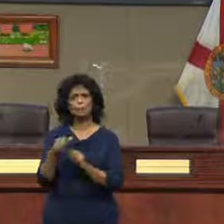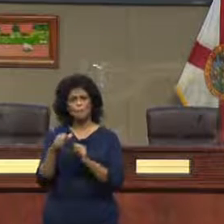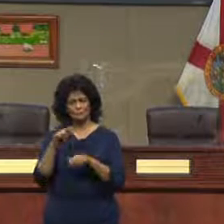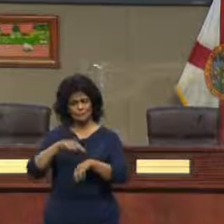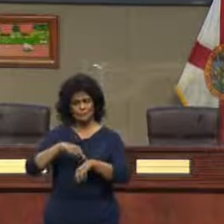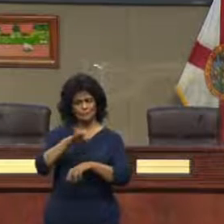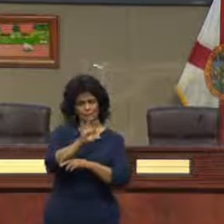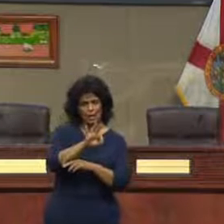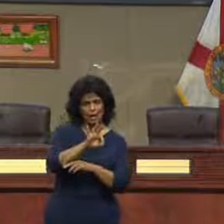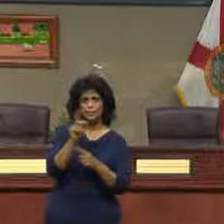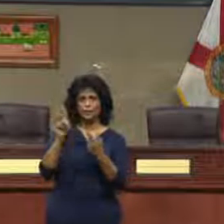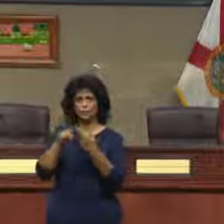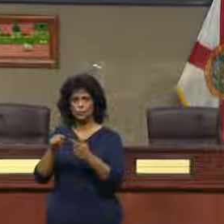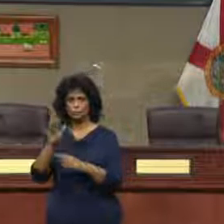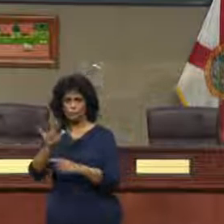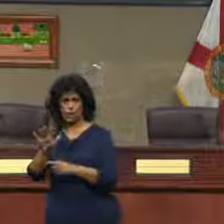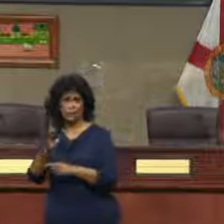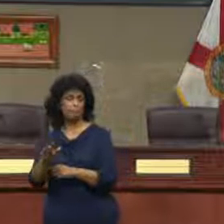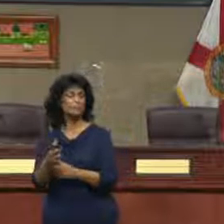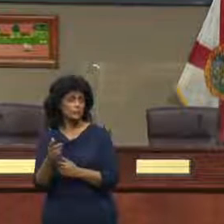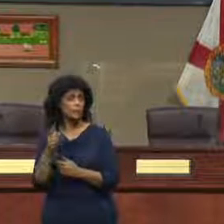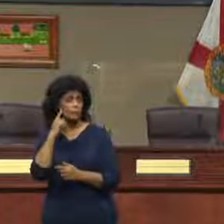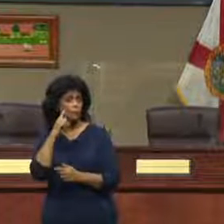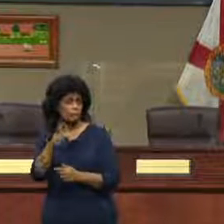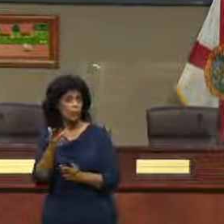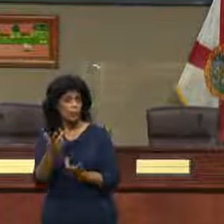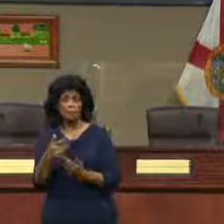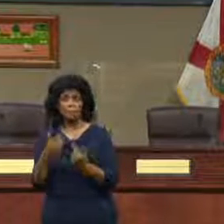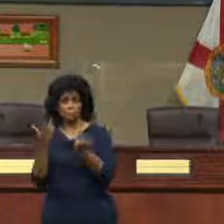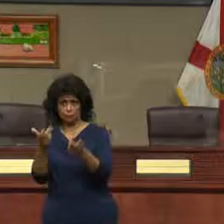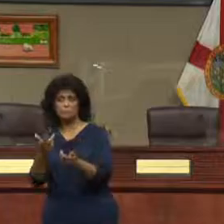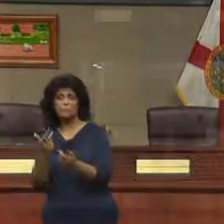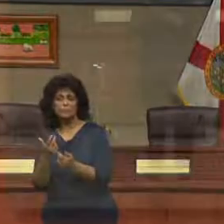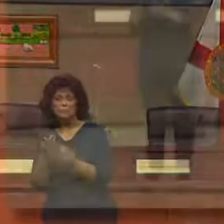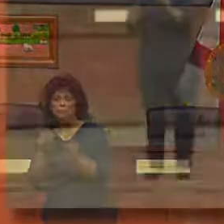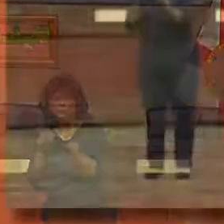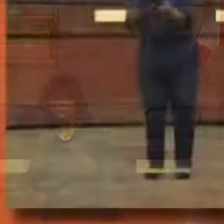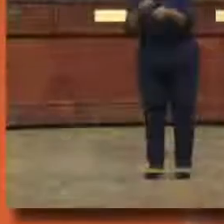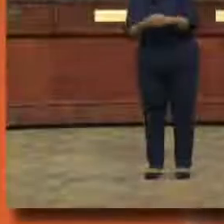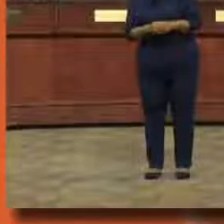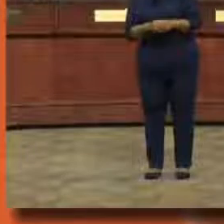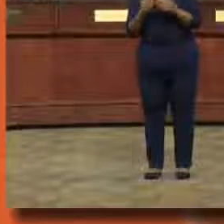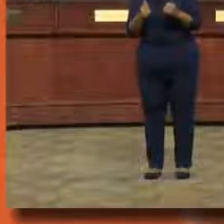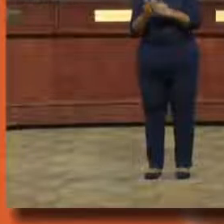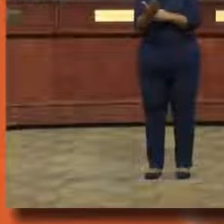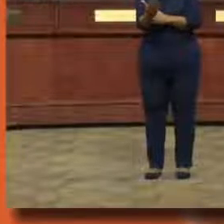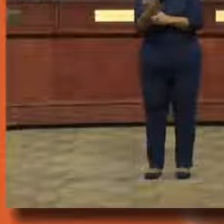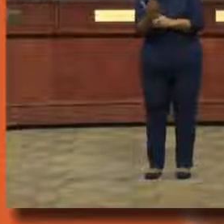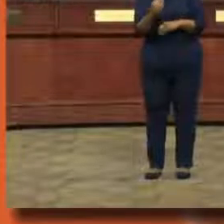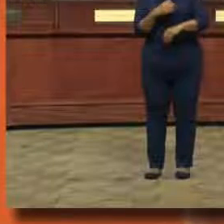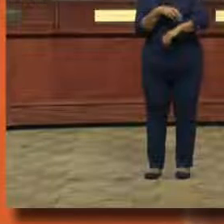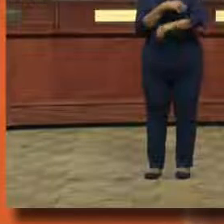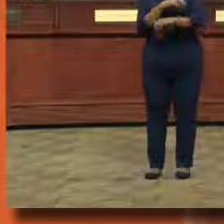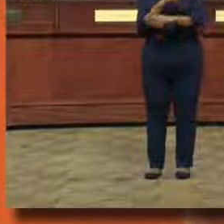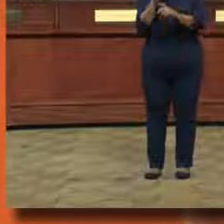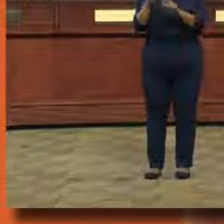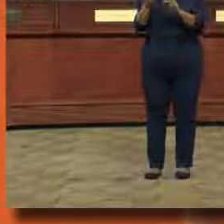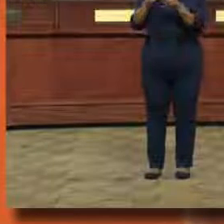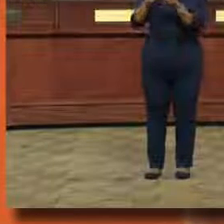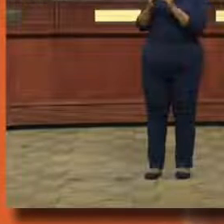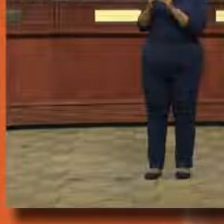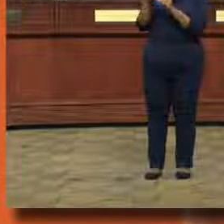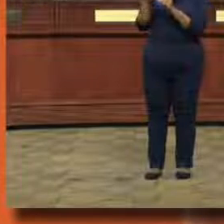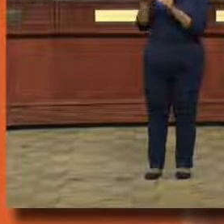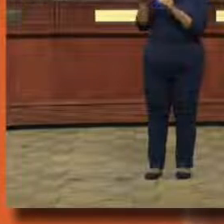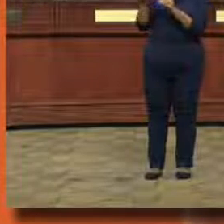to 5 p.m. This morning, the appointment portal for the Orange County Convention Center opened at